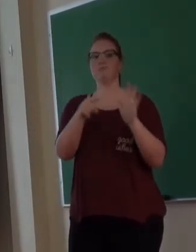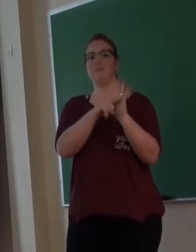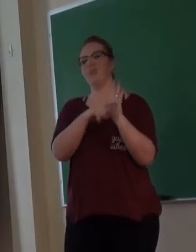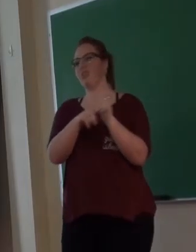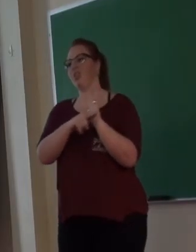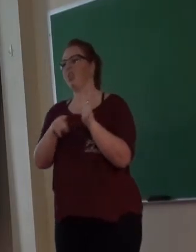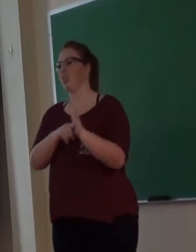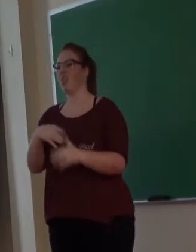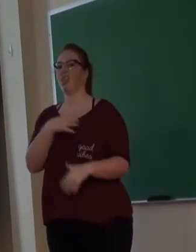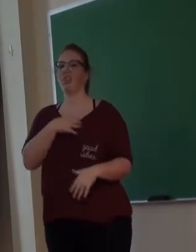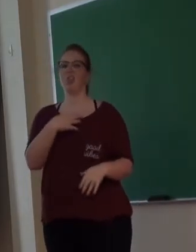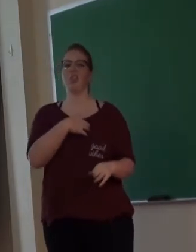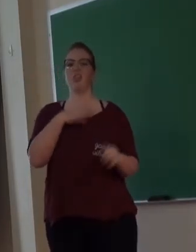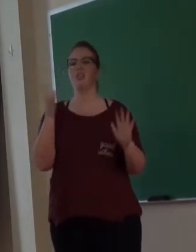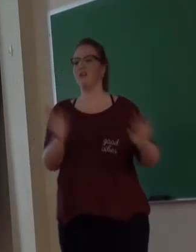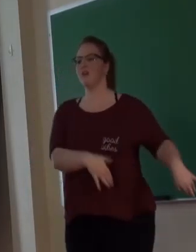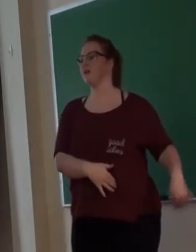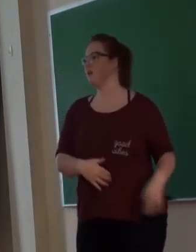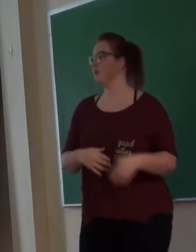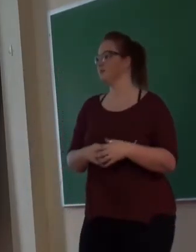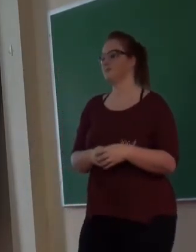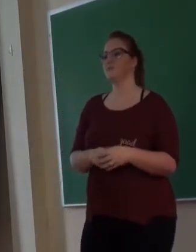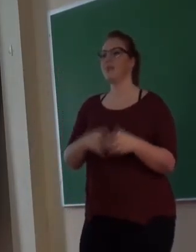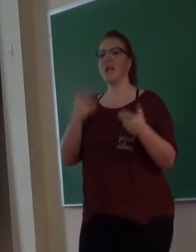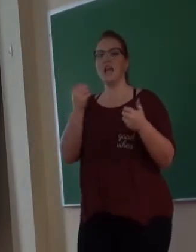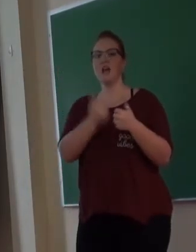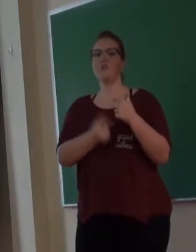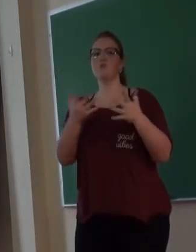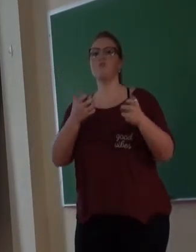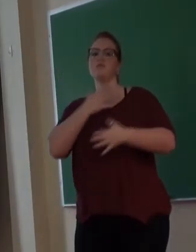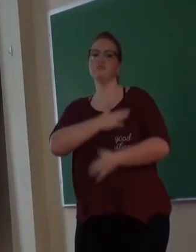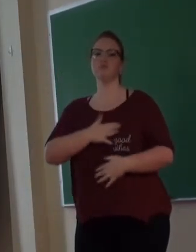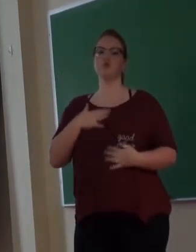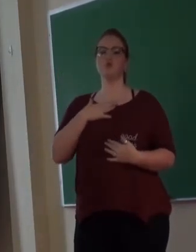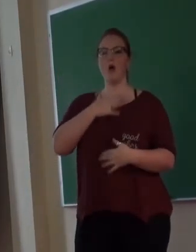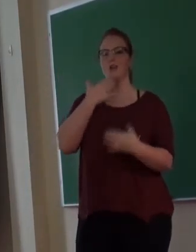everybody else is working and having a good time, and there's that Debbie Downer.